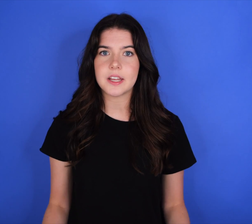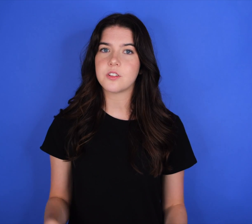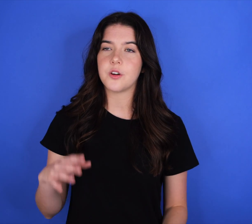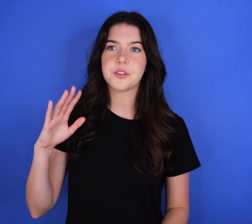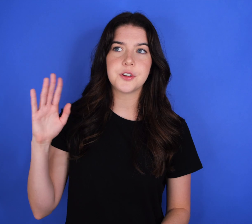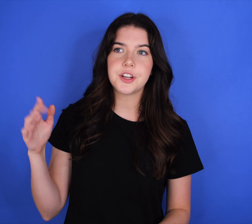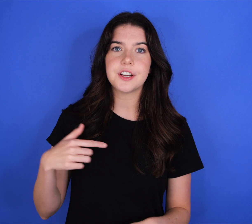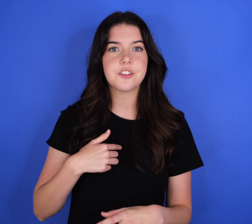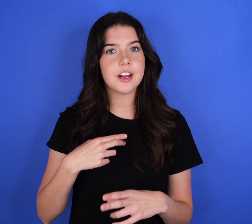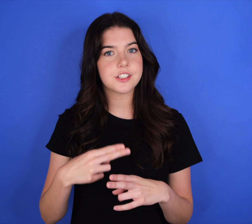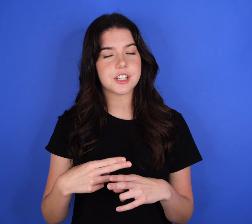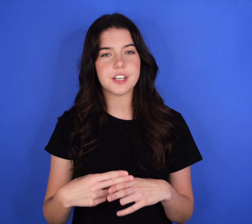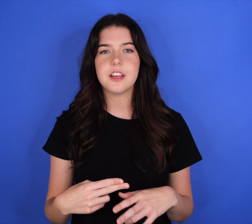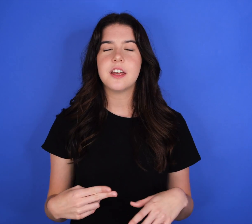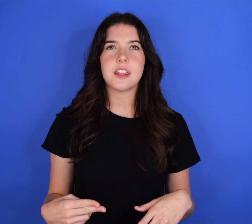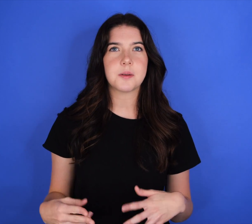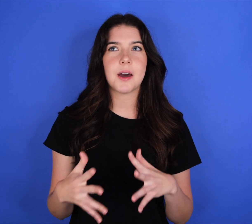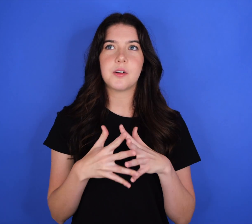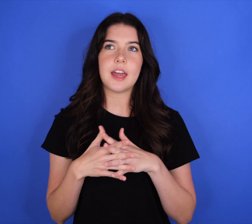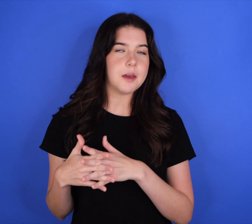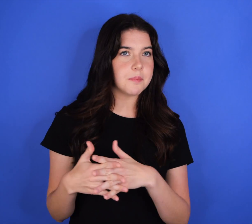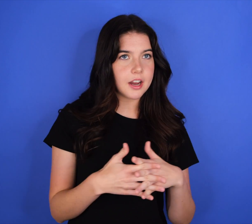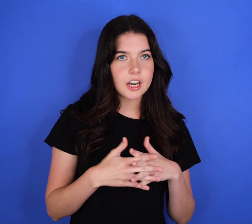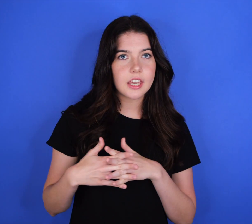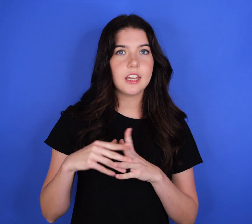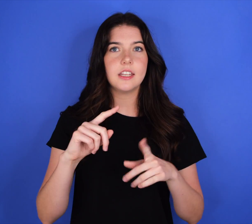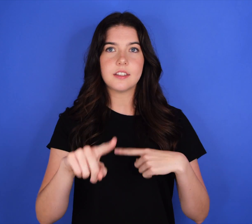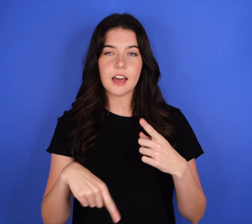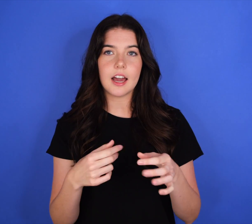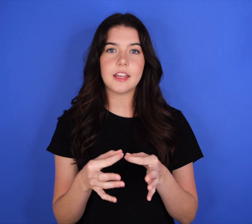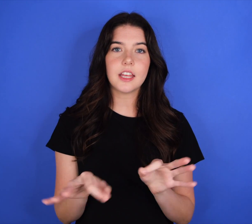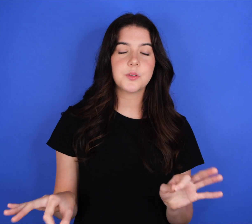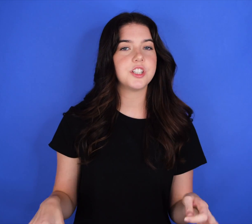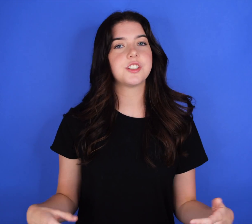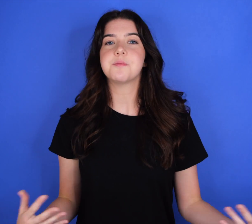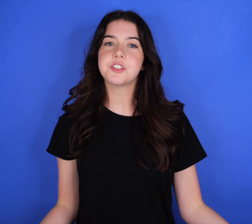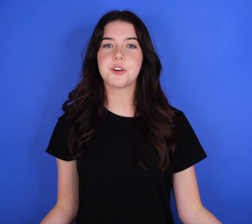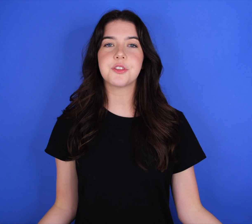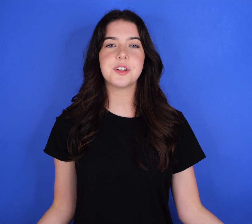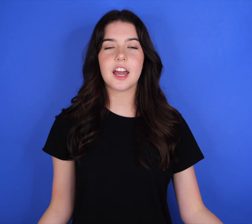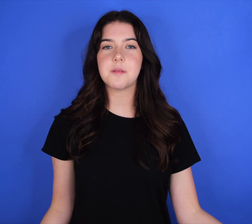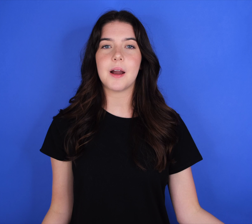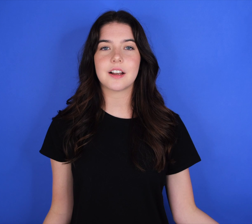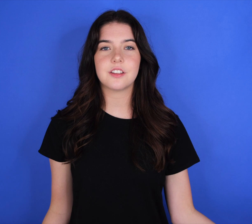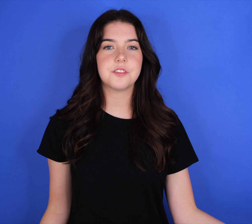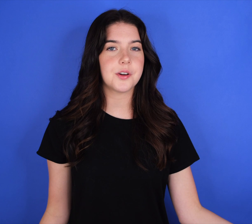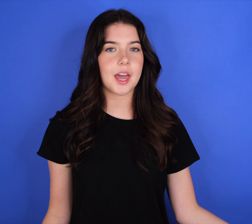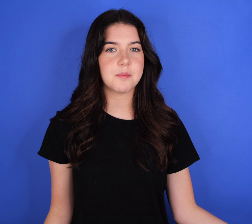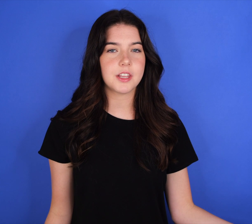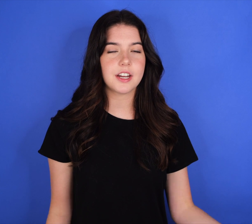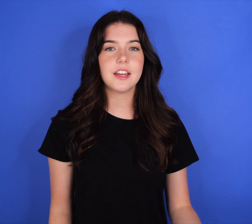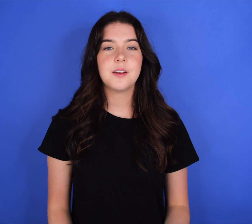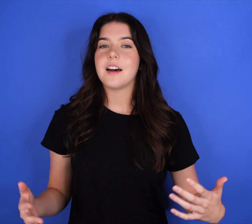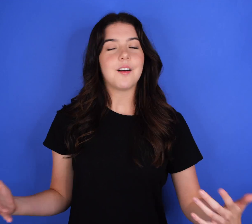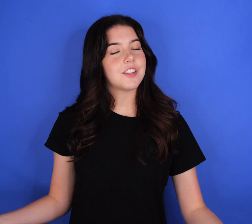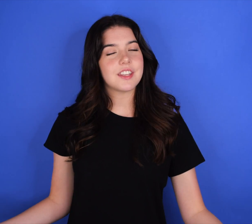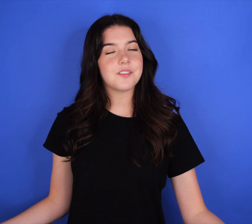go through your introduction. Think about, okay, American Sign Language. Just go through and kind of practice the vocabulary. Obviously, everyone